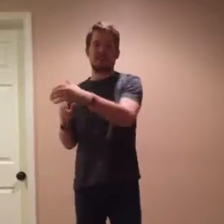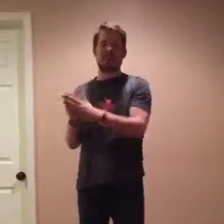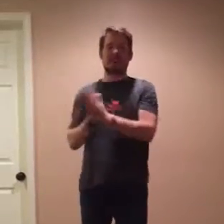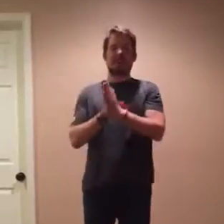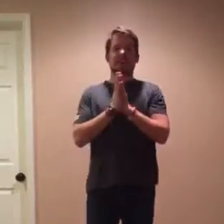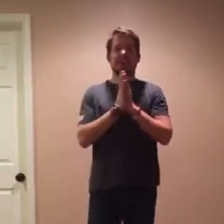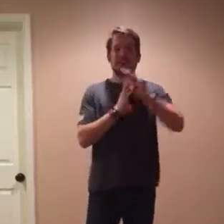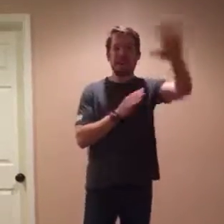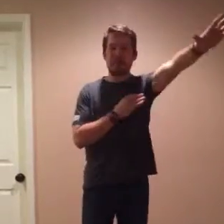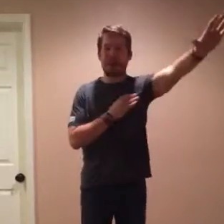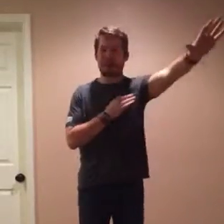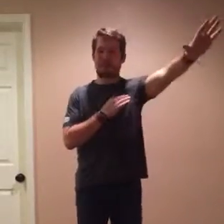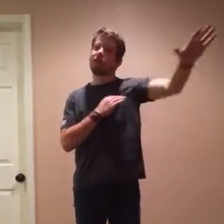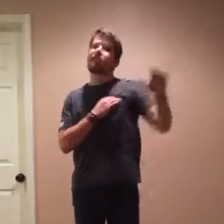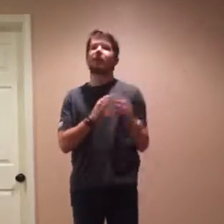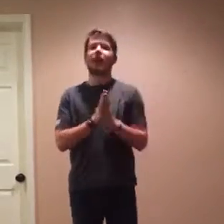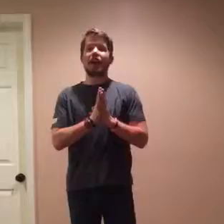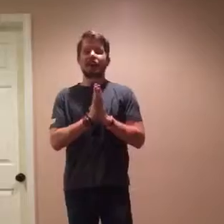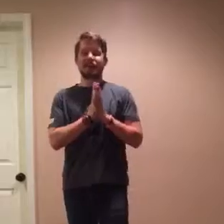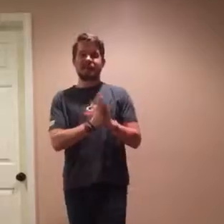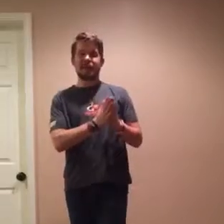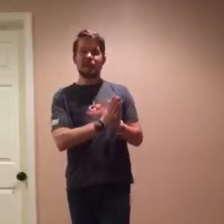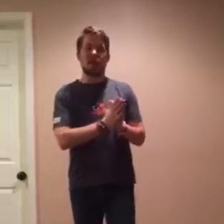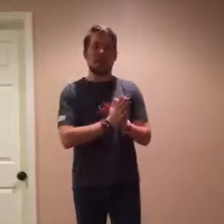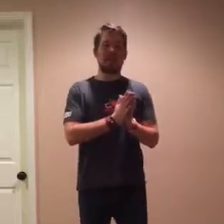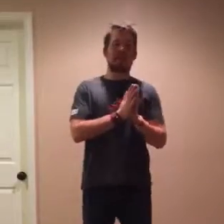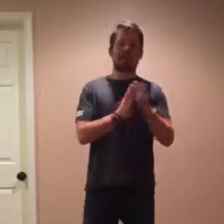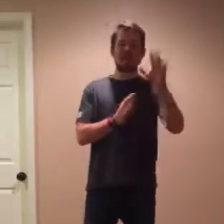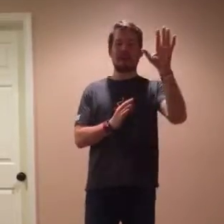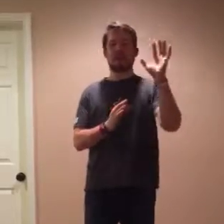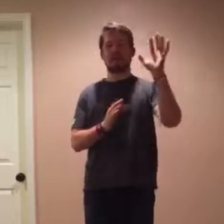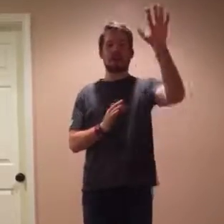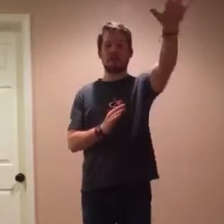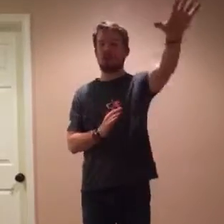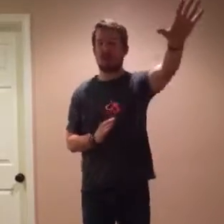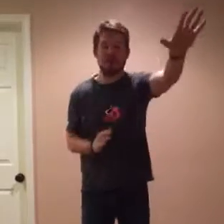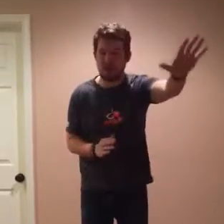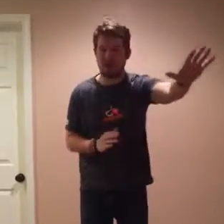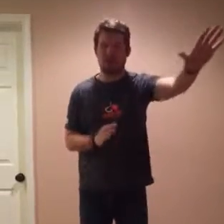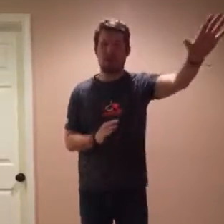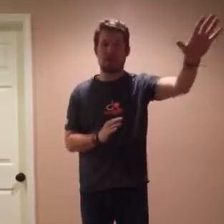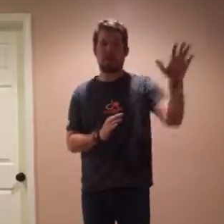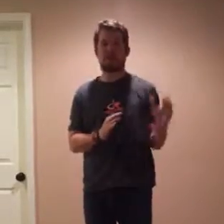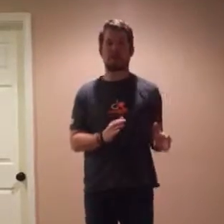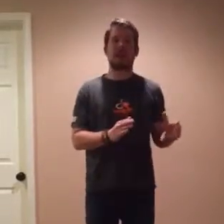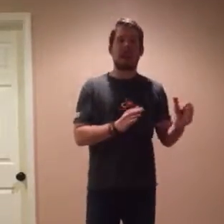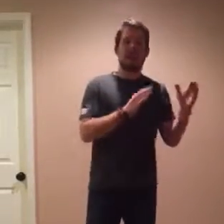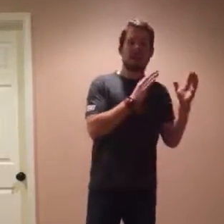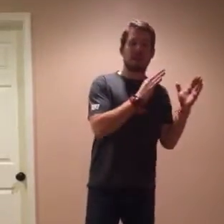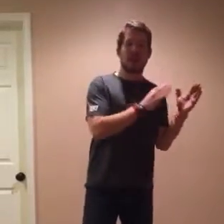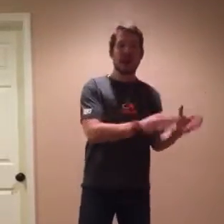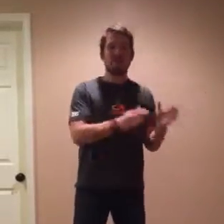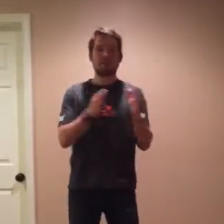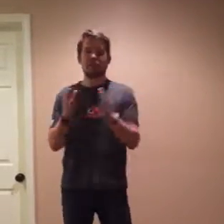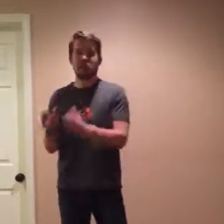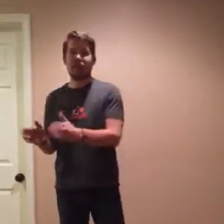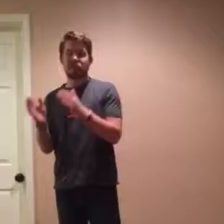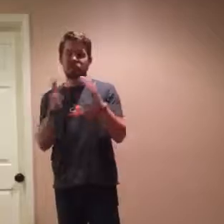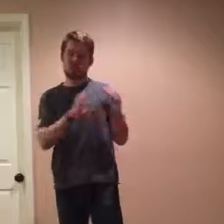to see truth because they see past tradition. They see past what a church has been doing for 30 plus years. And they're able to change and